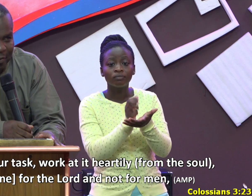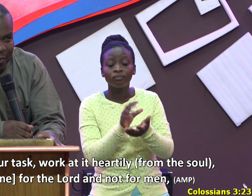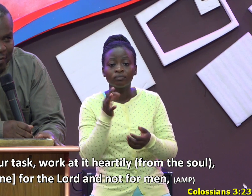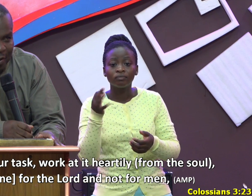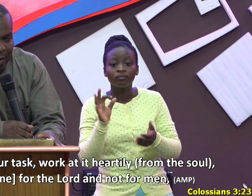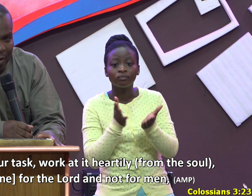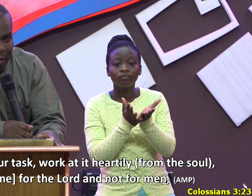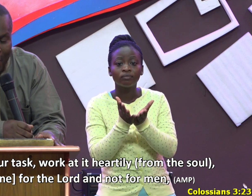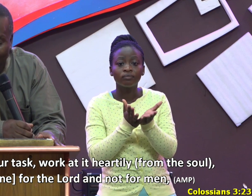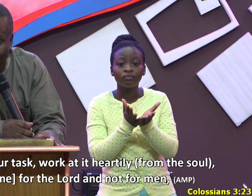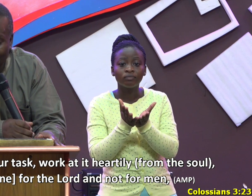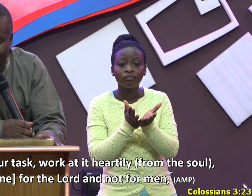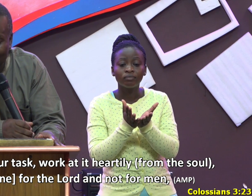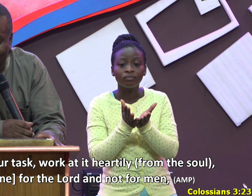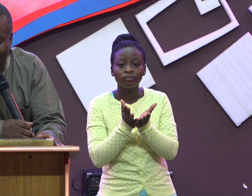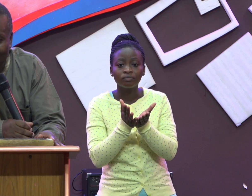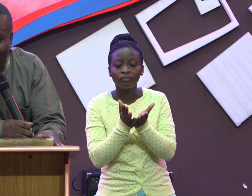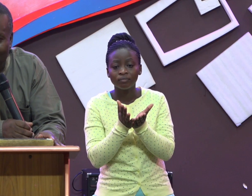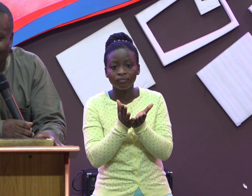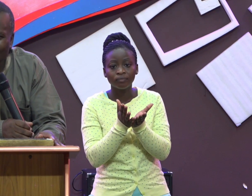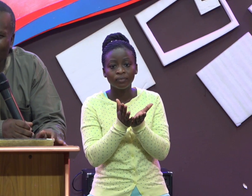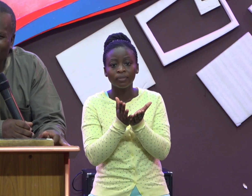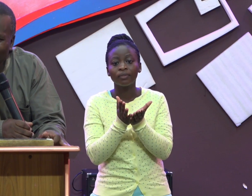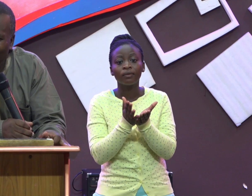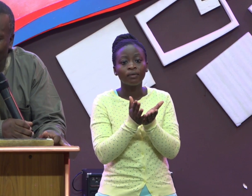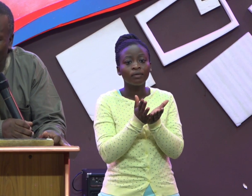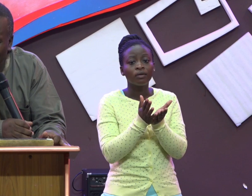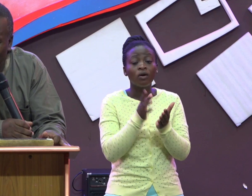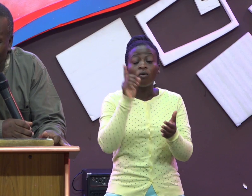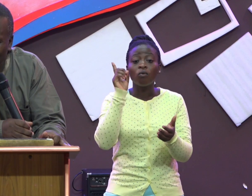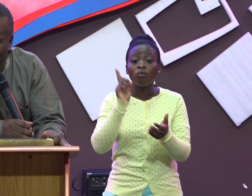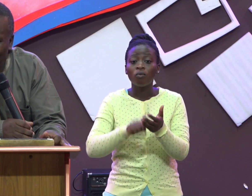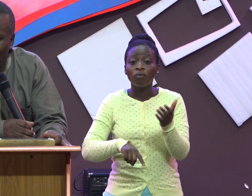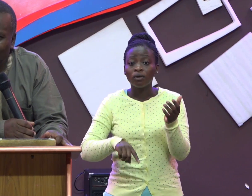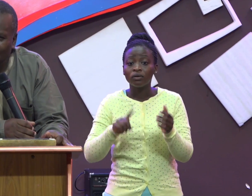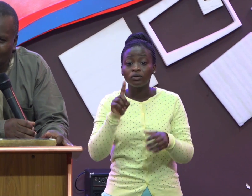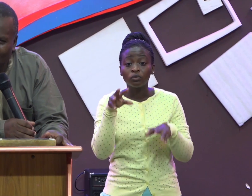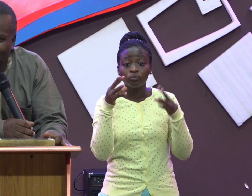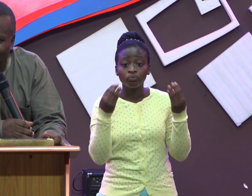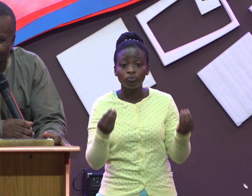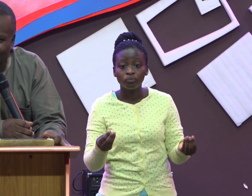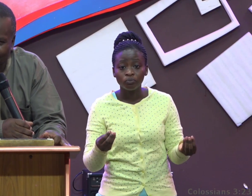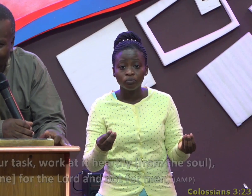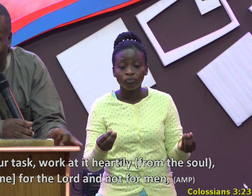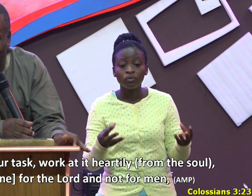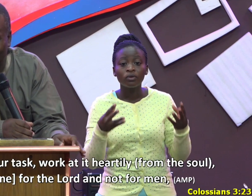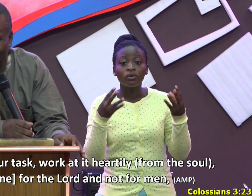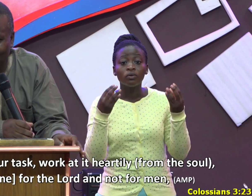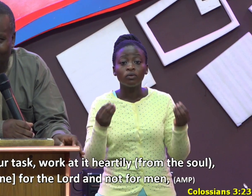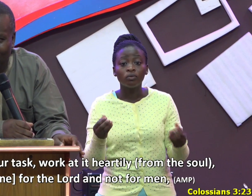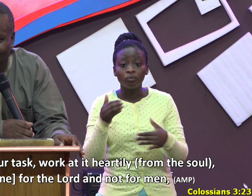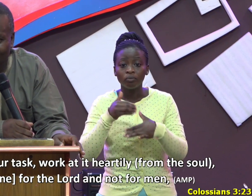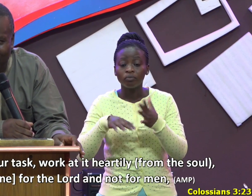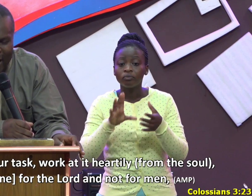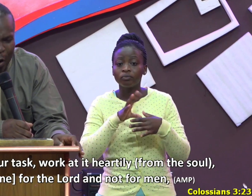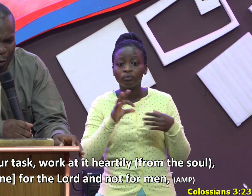service of the spirit to comfort. Okuba ko bobesa besa. To comfort those. Whatever you do, tibuli chokola chonya. Do it in spirit. Chikole